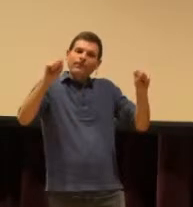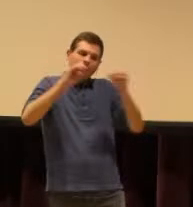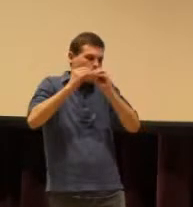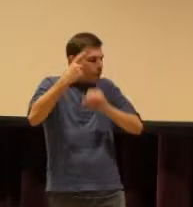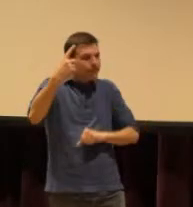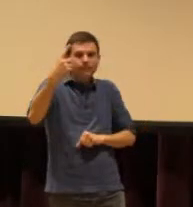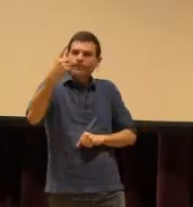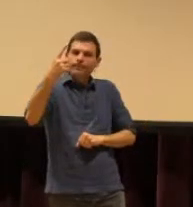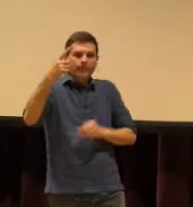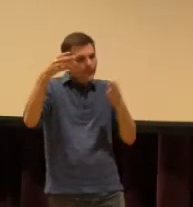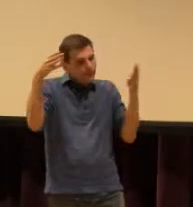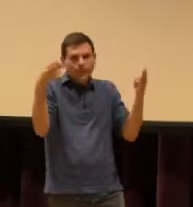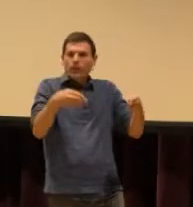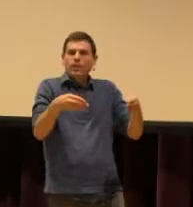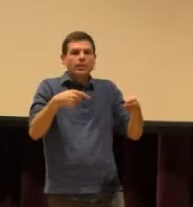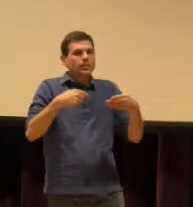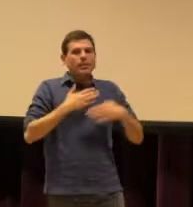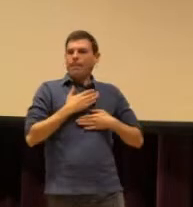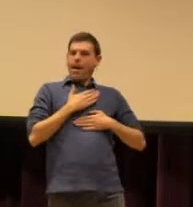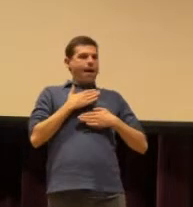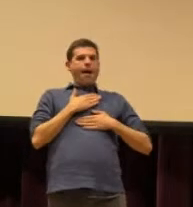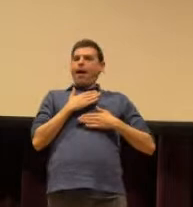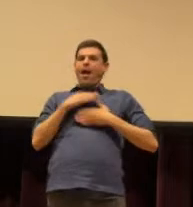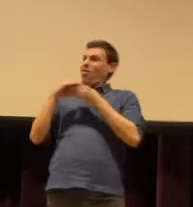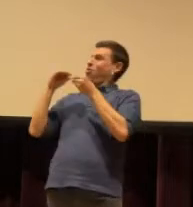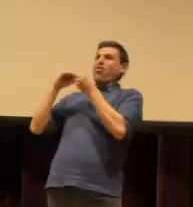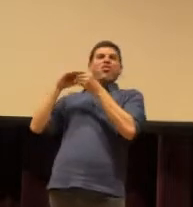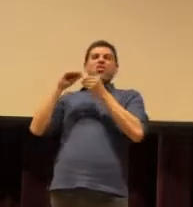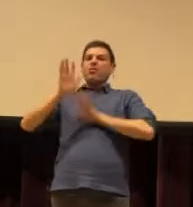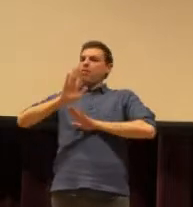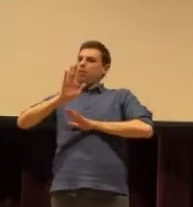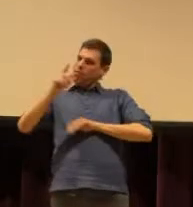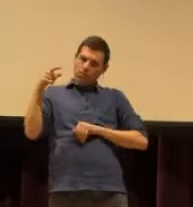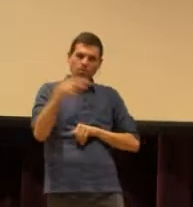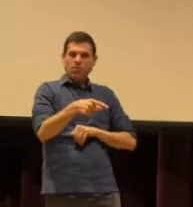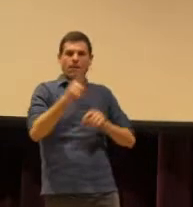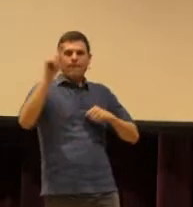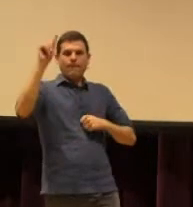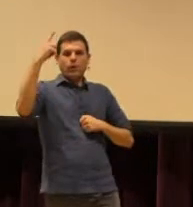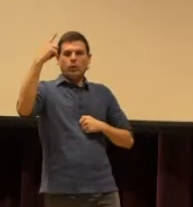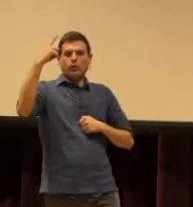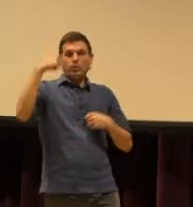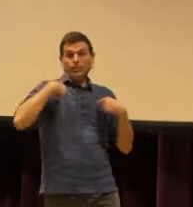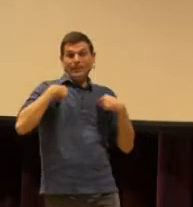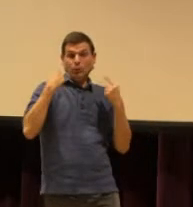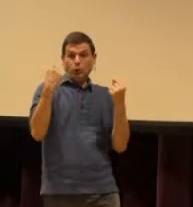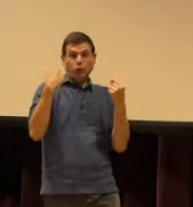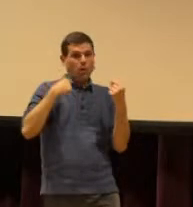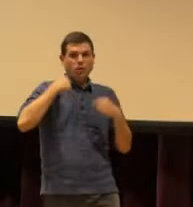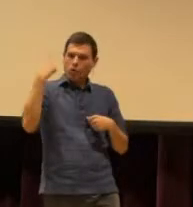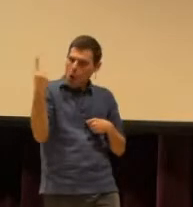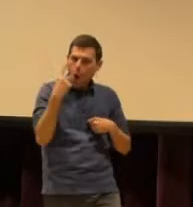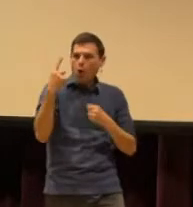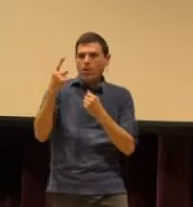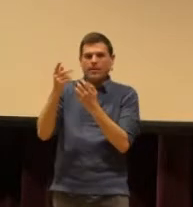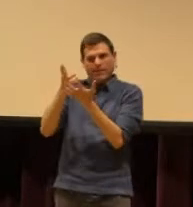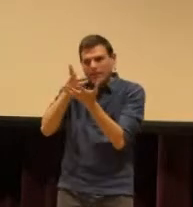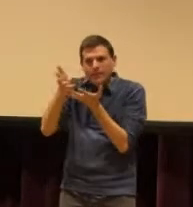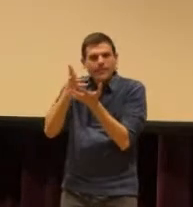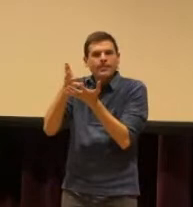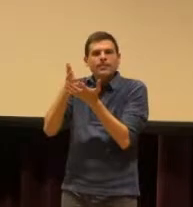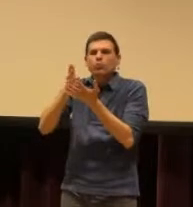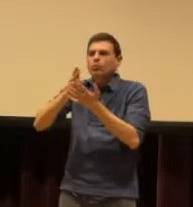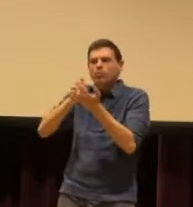being centered in this conversation. And that has, for me, I've just been trying to advocate for the children that I work